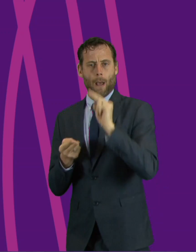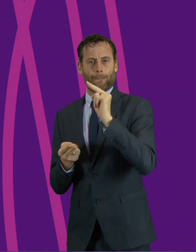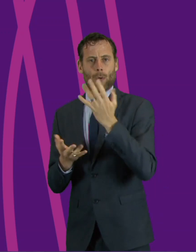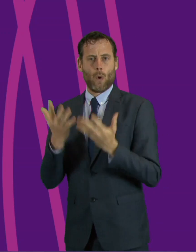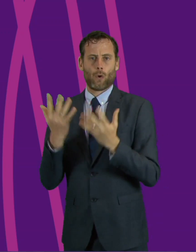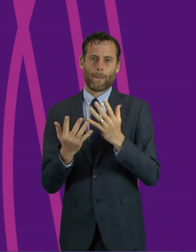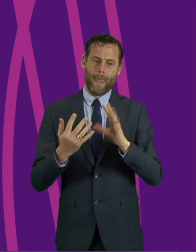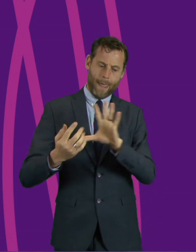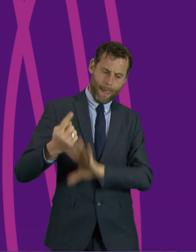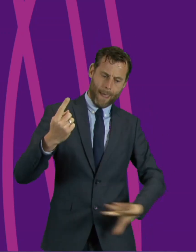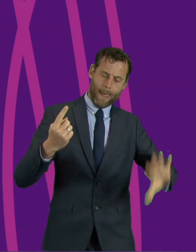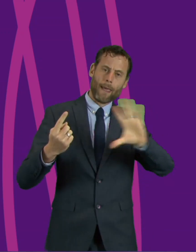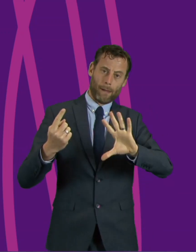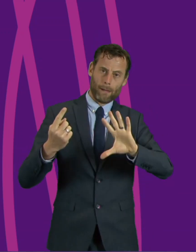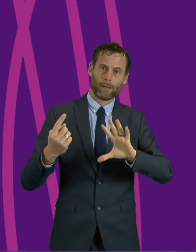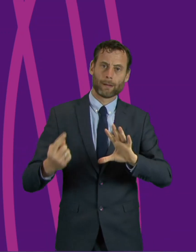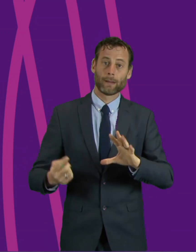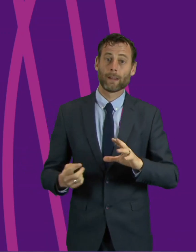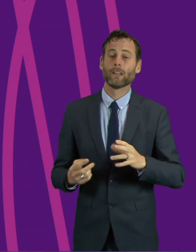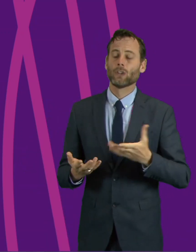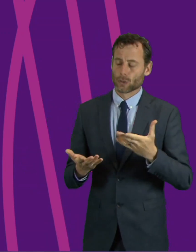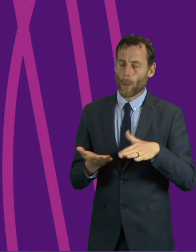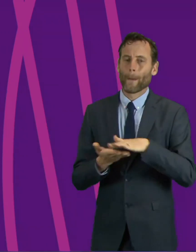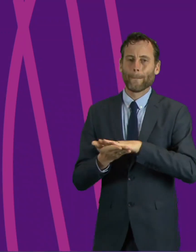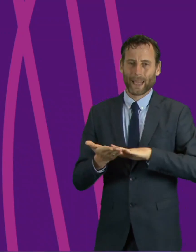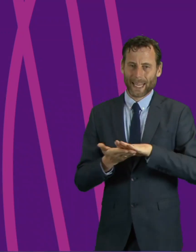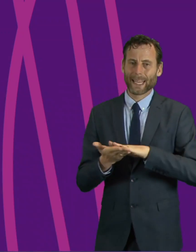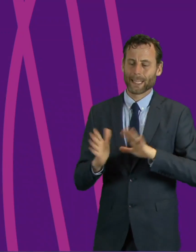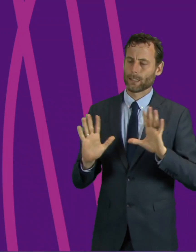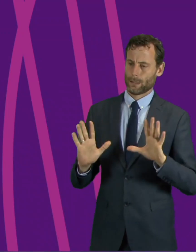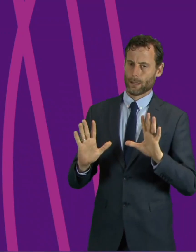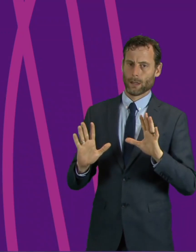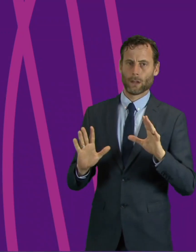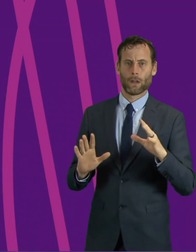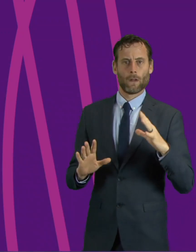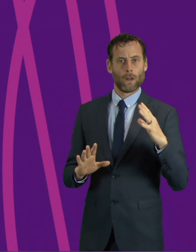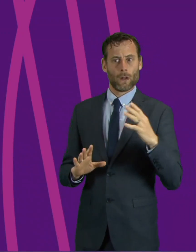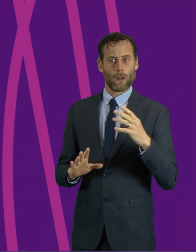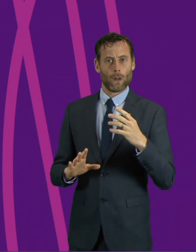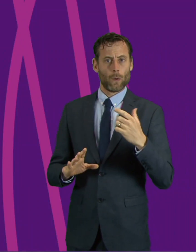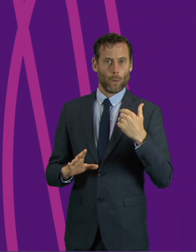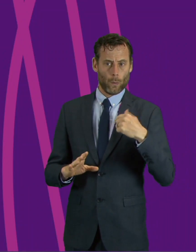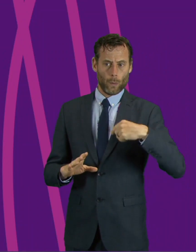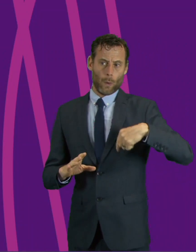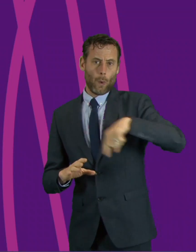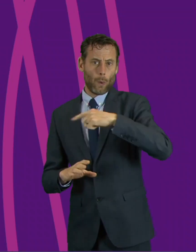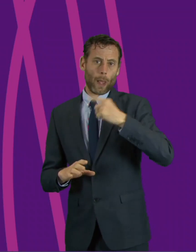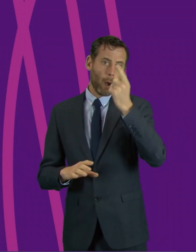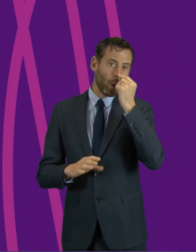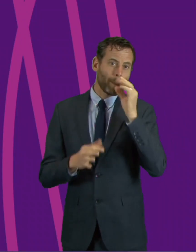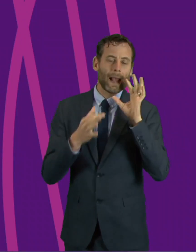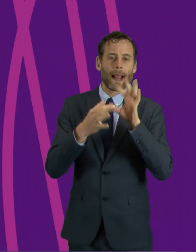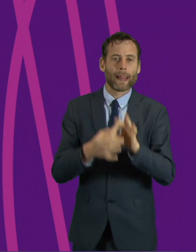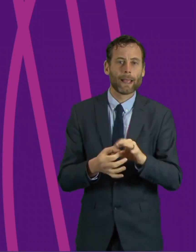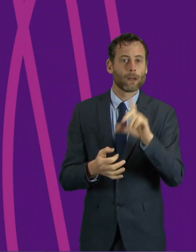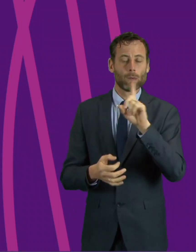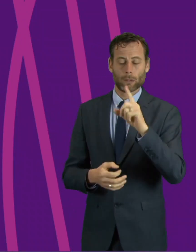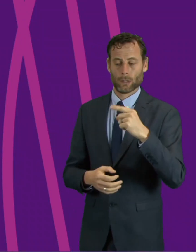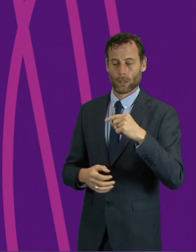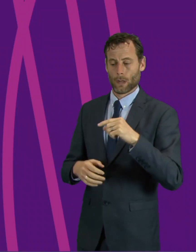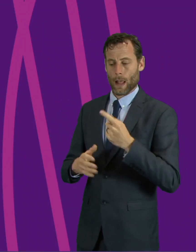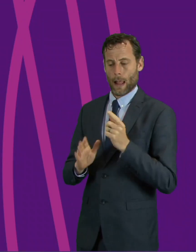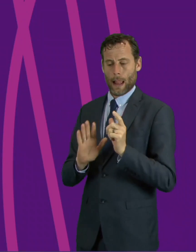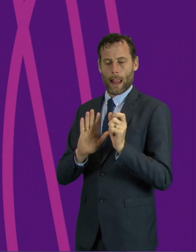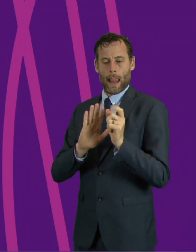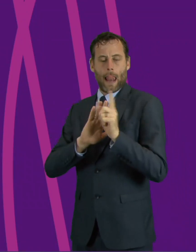that was the case, there would be some common sense attached to that. Our first confirmed cases were later, so we may be slightly behind the